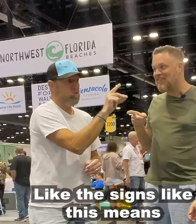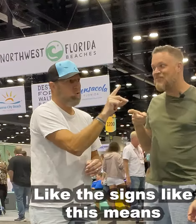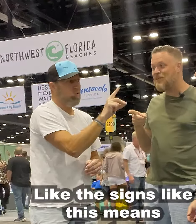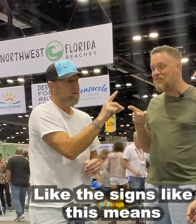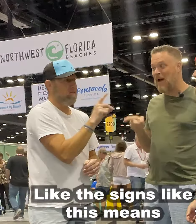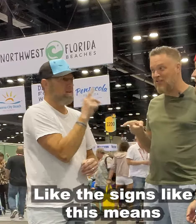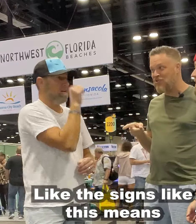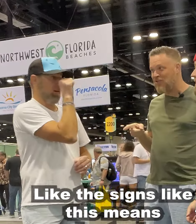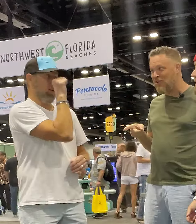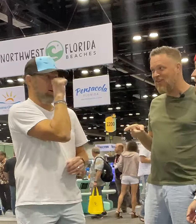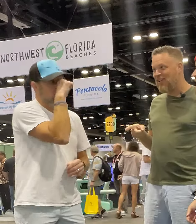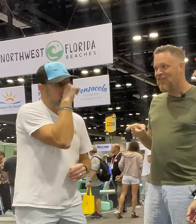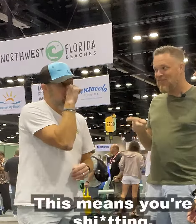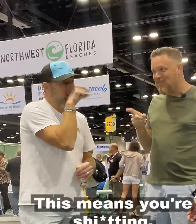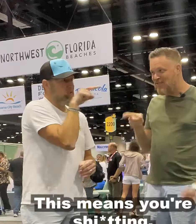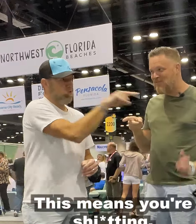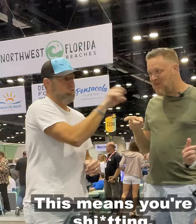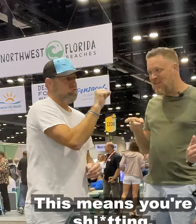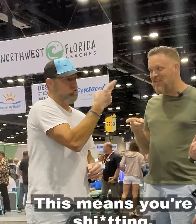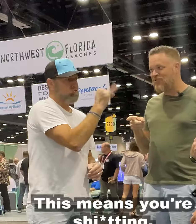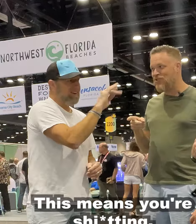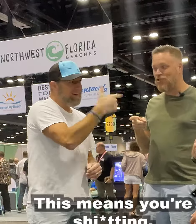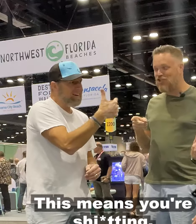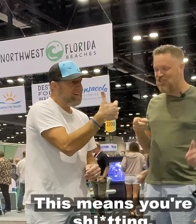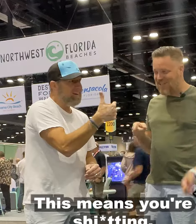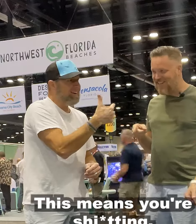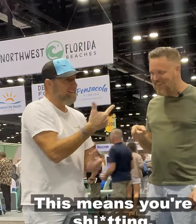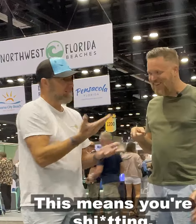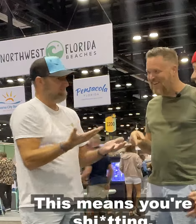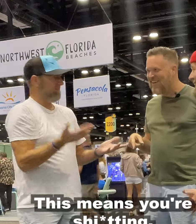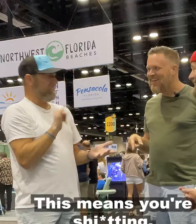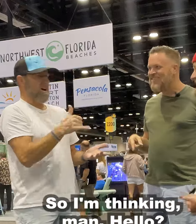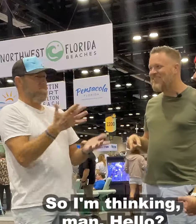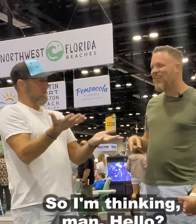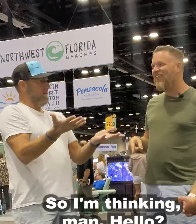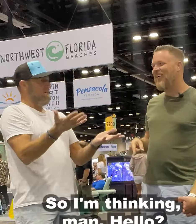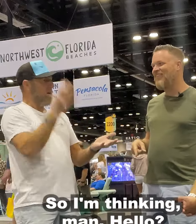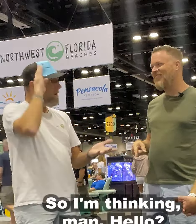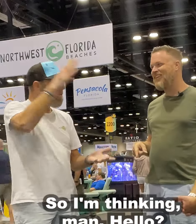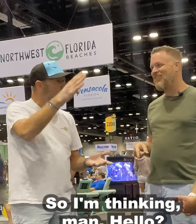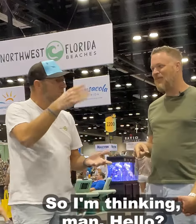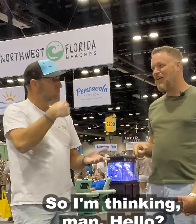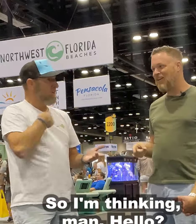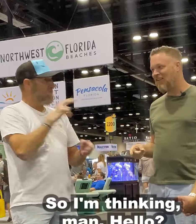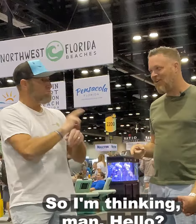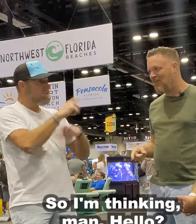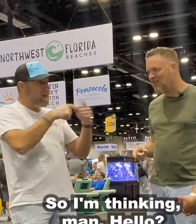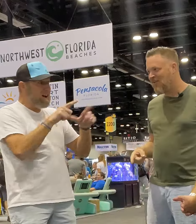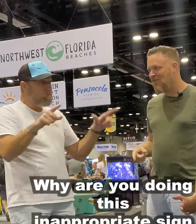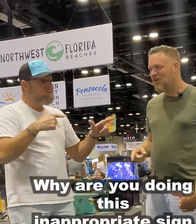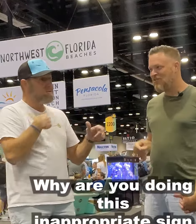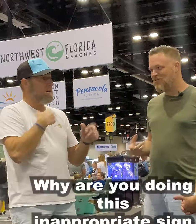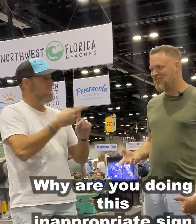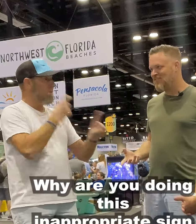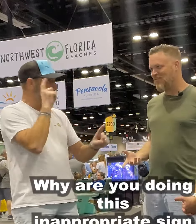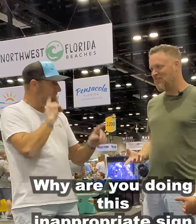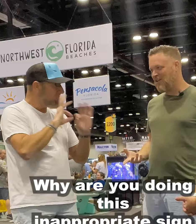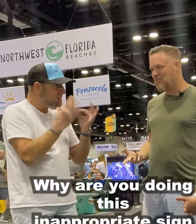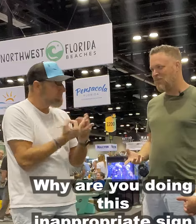this means bastard. This means you're shitting. So I'm thinking, man, hello. Why are you using this inappropriate